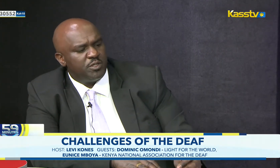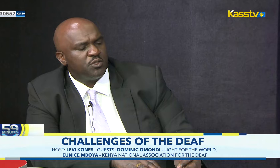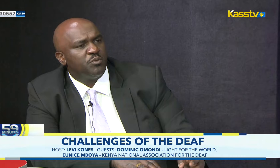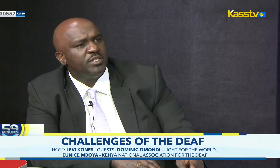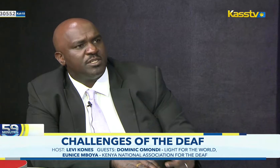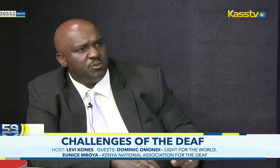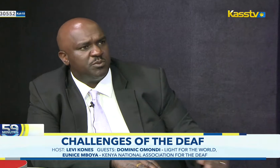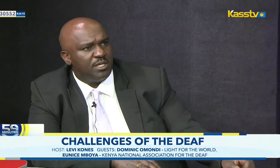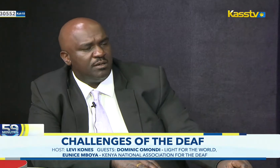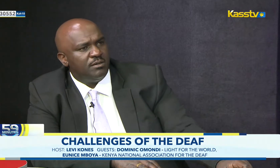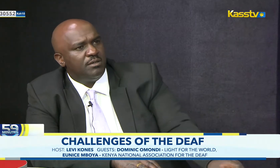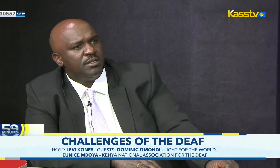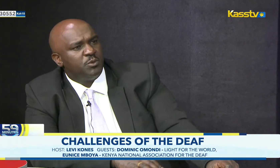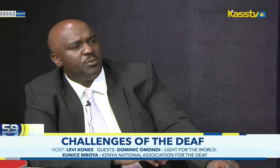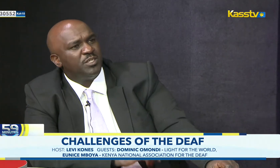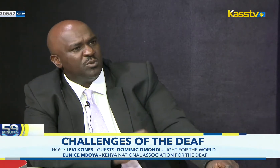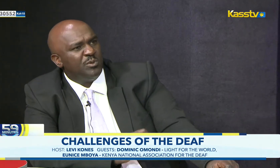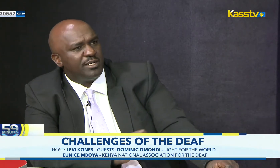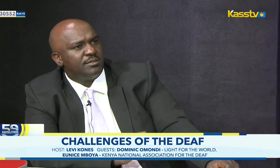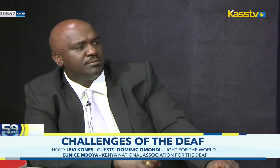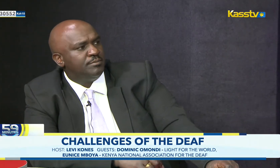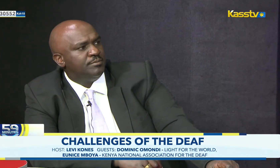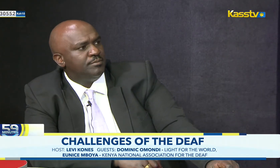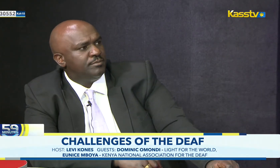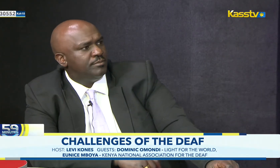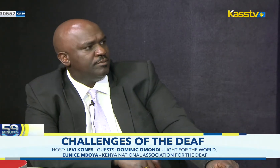education. What else would you say are the most important they should look at?